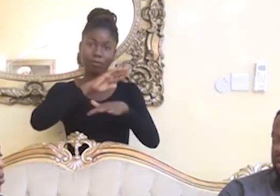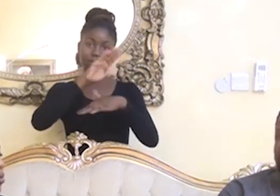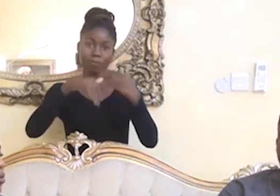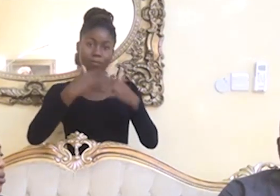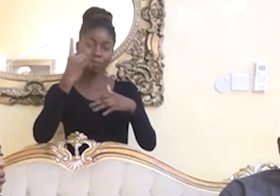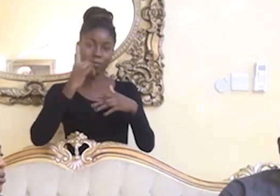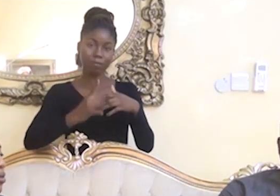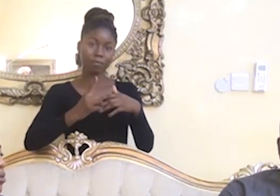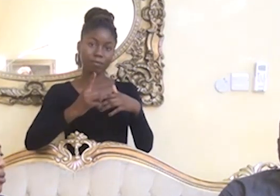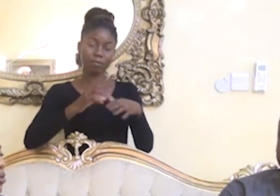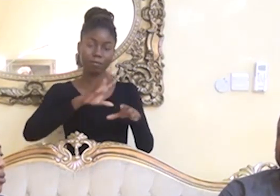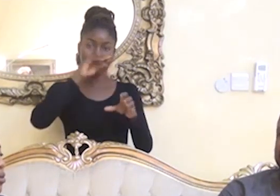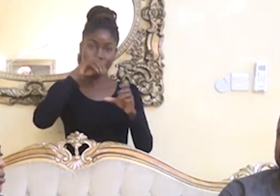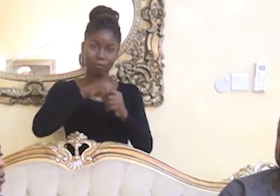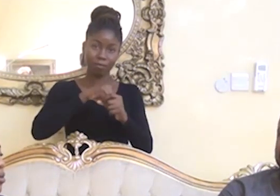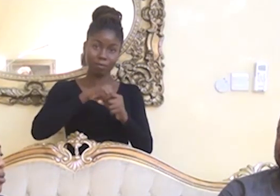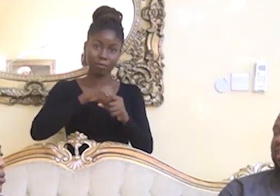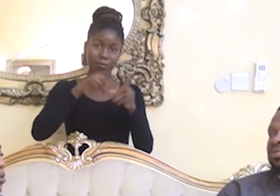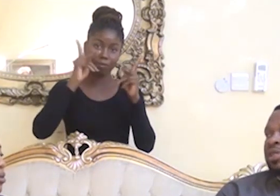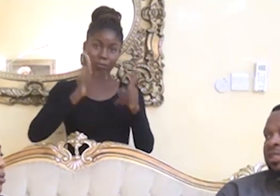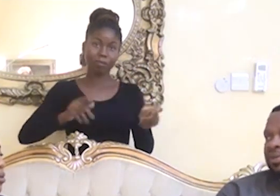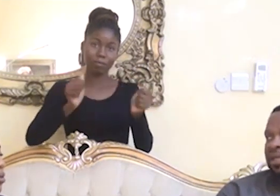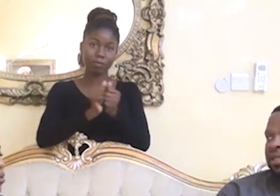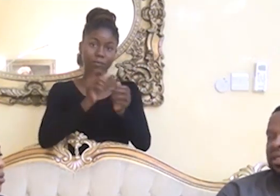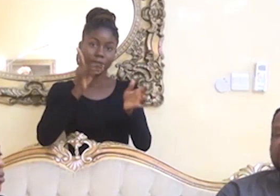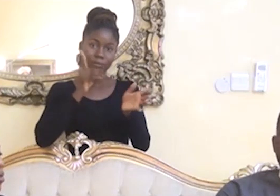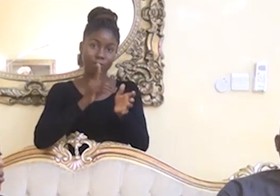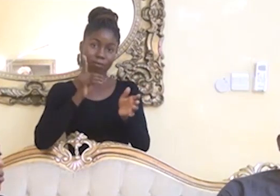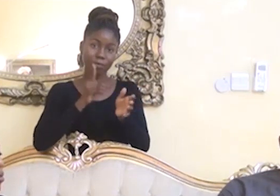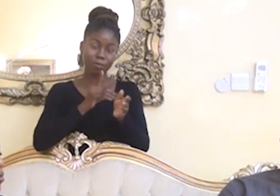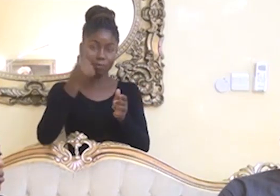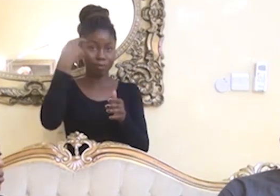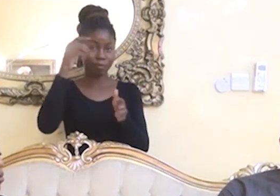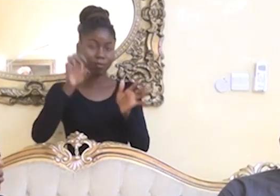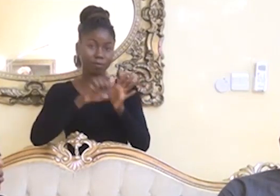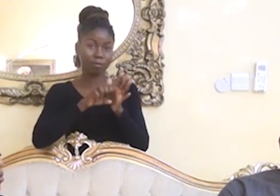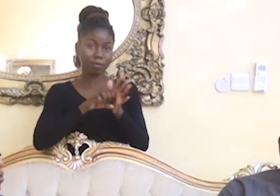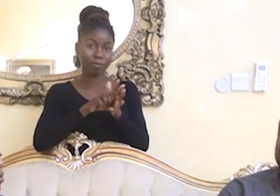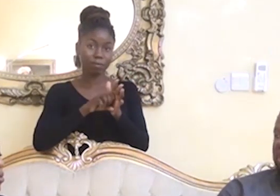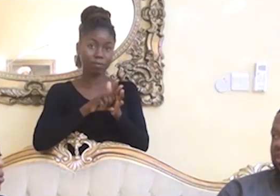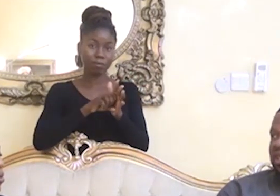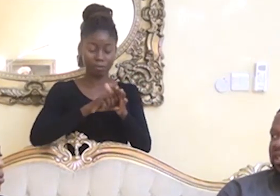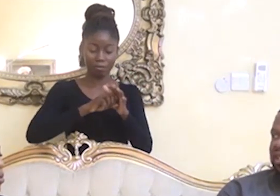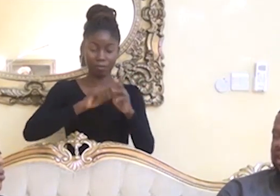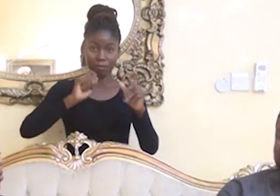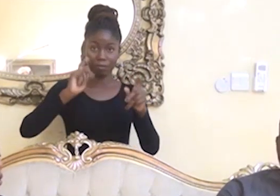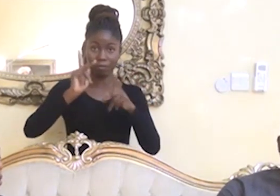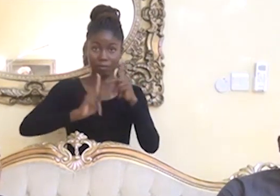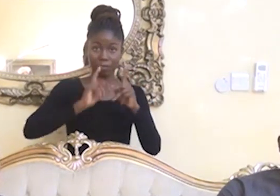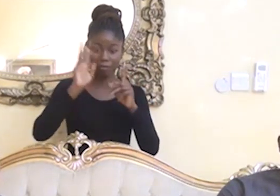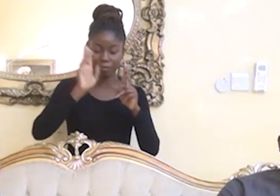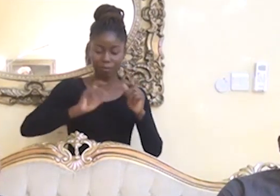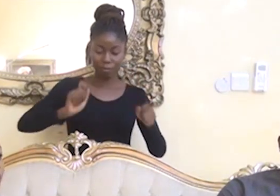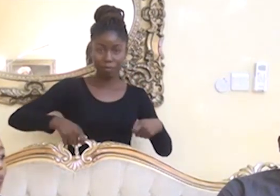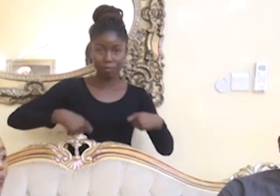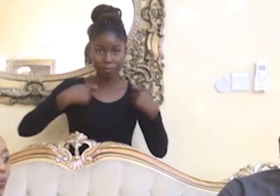everyone, including persons with disability. For instance, wheelchair users. Yes.